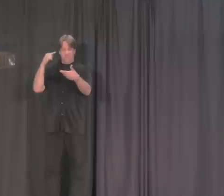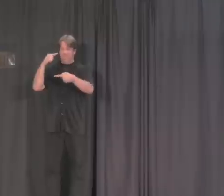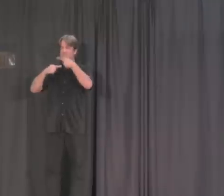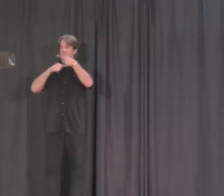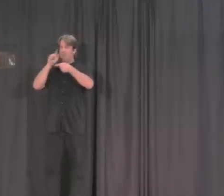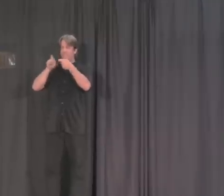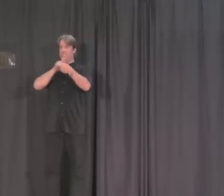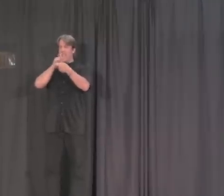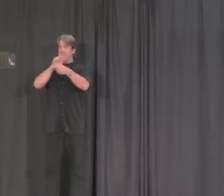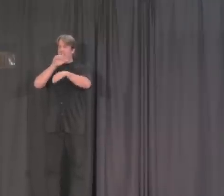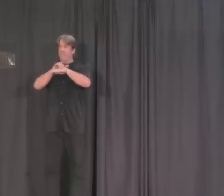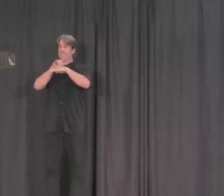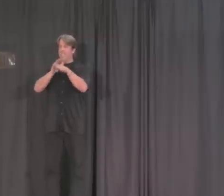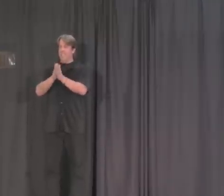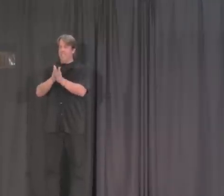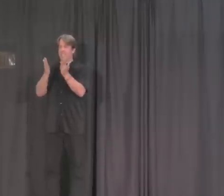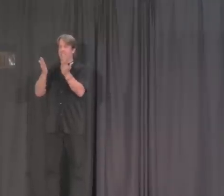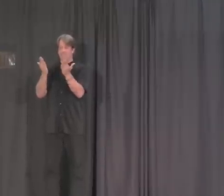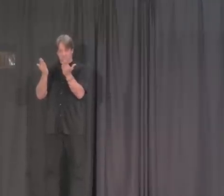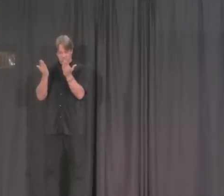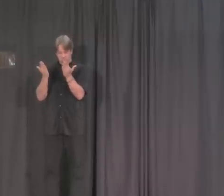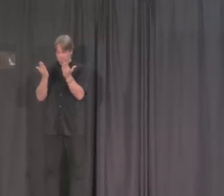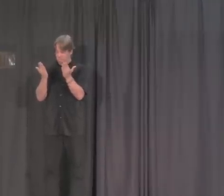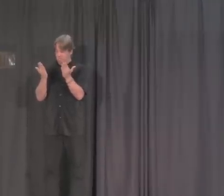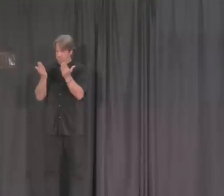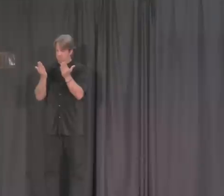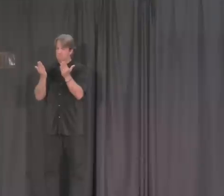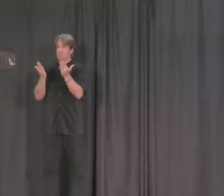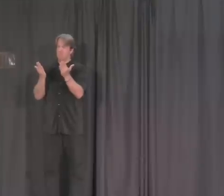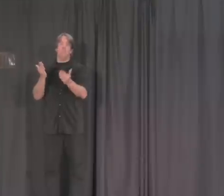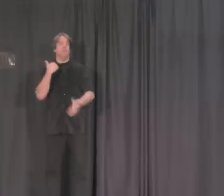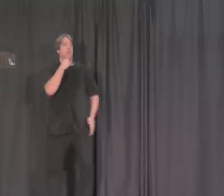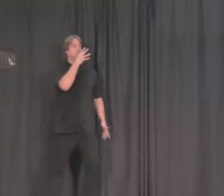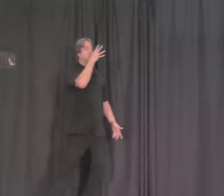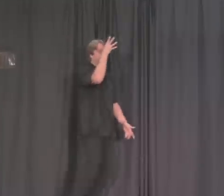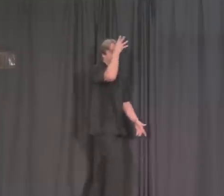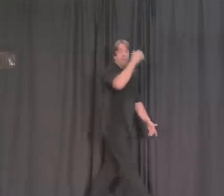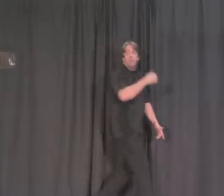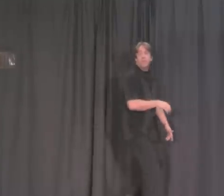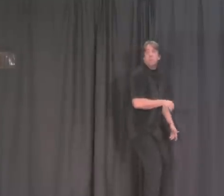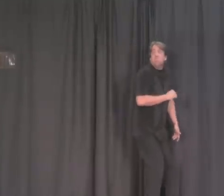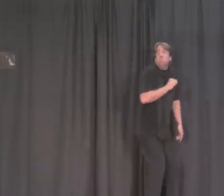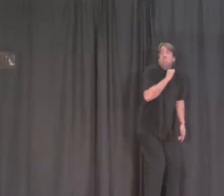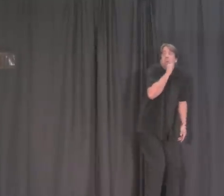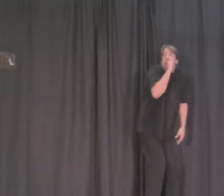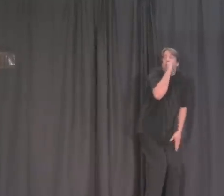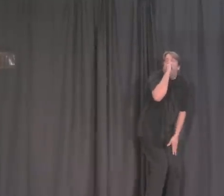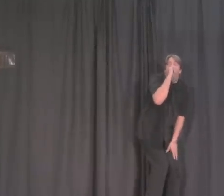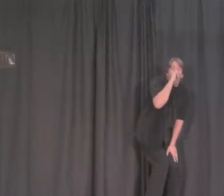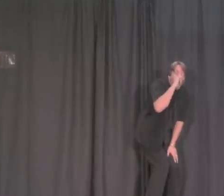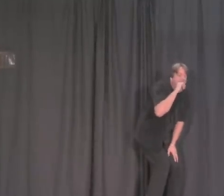Yellow signing exact English book. My parents would be upset.